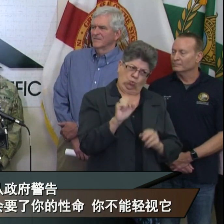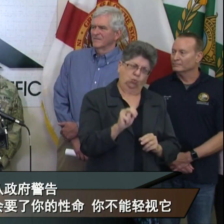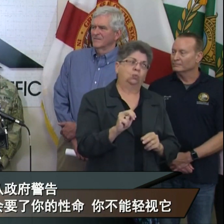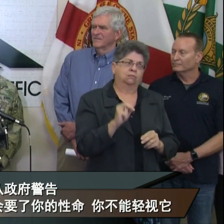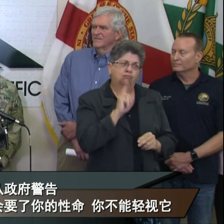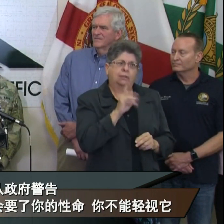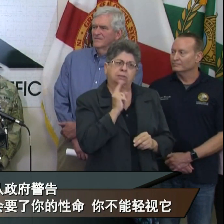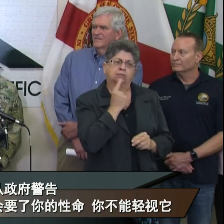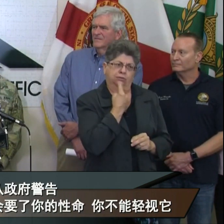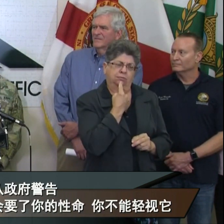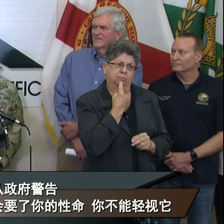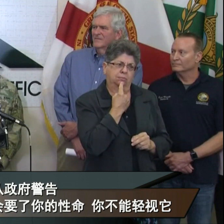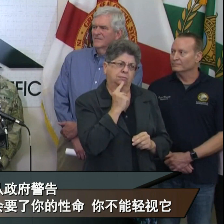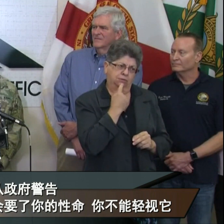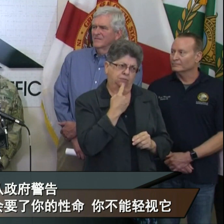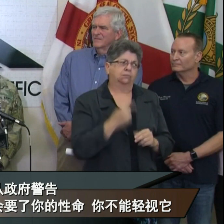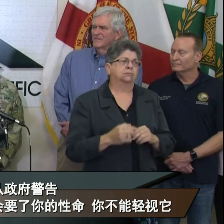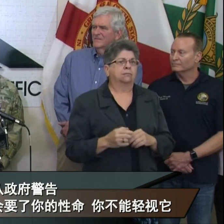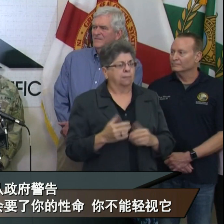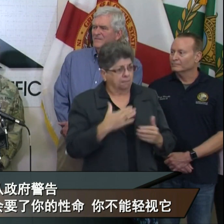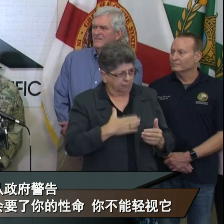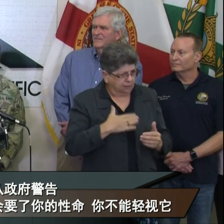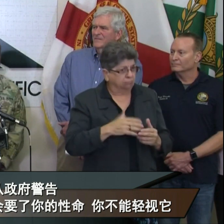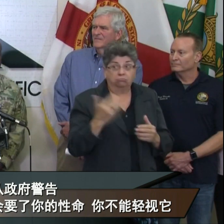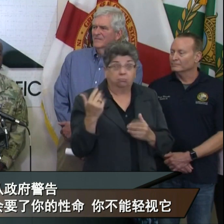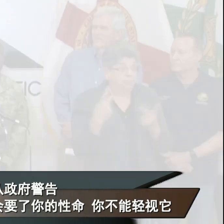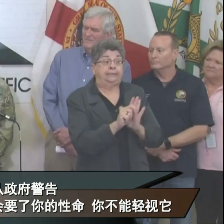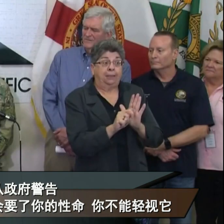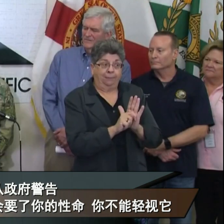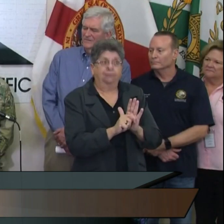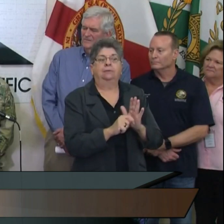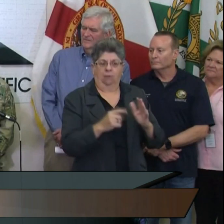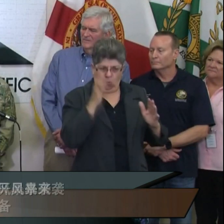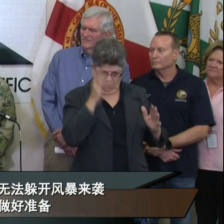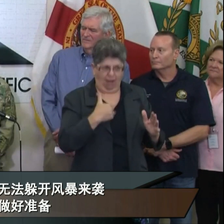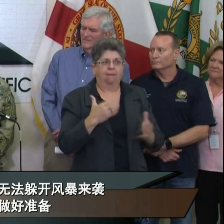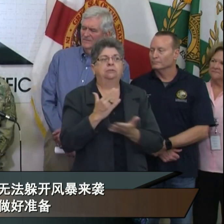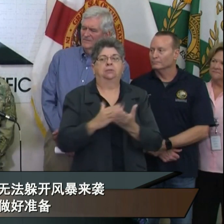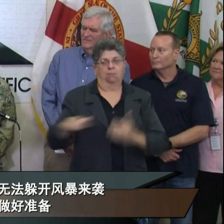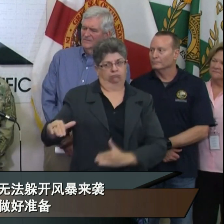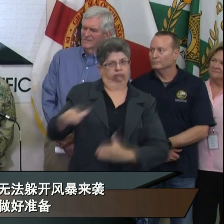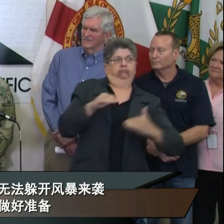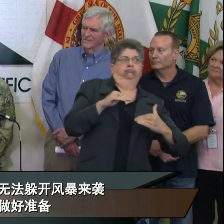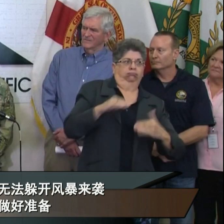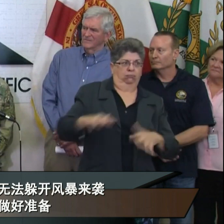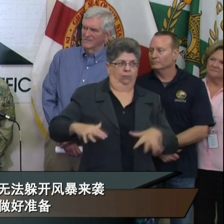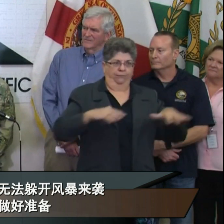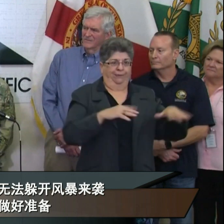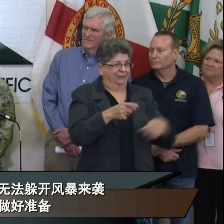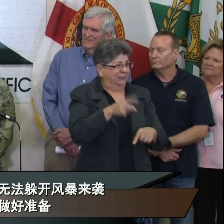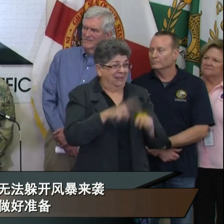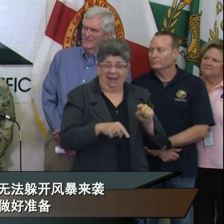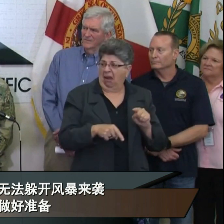warnings from officials, this storm could kill you. And you cannot take it lightly. You cannot hide. There is no way to hide from storm